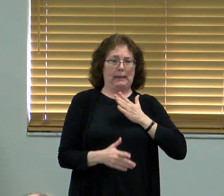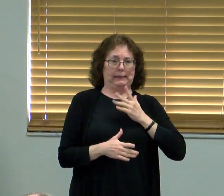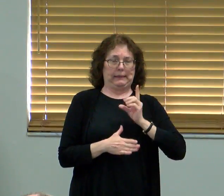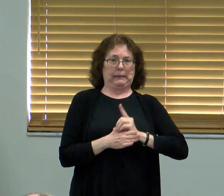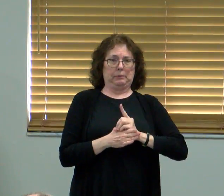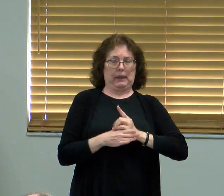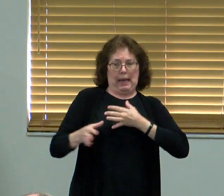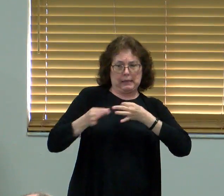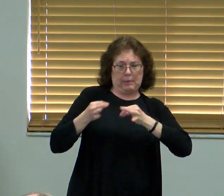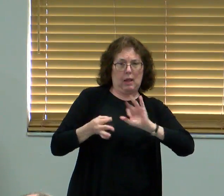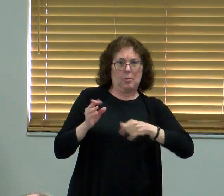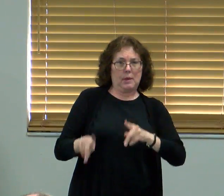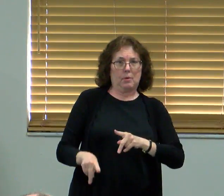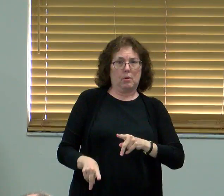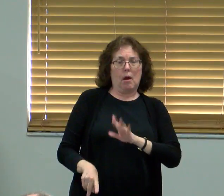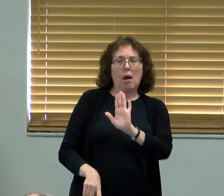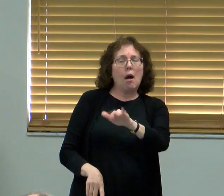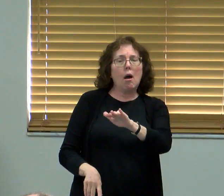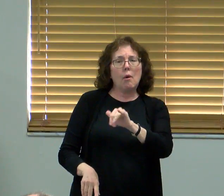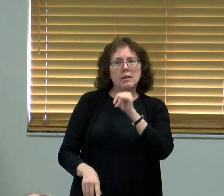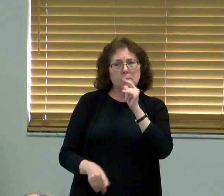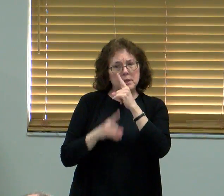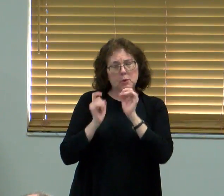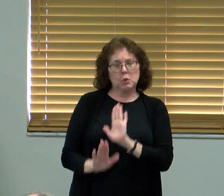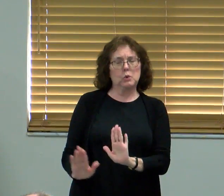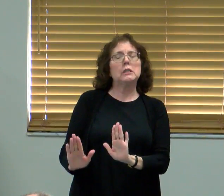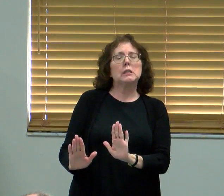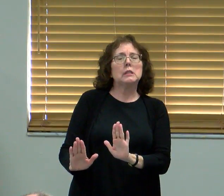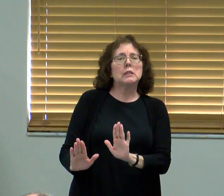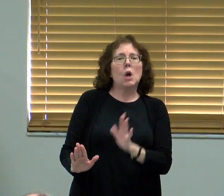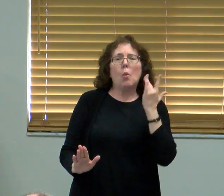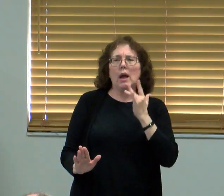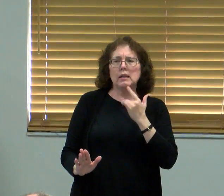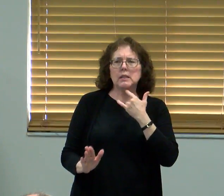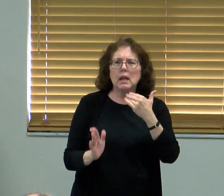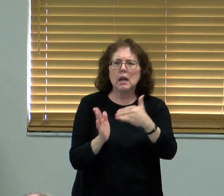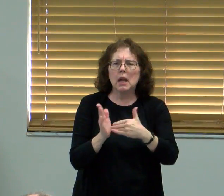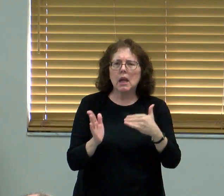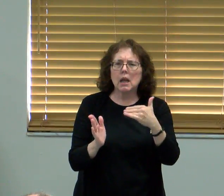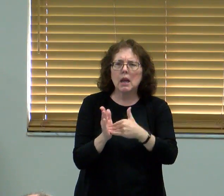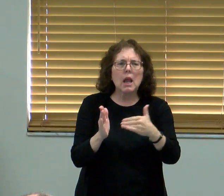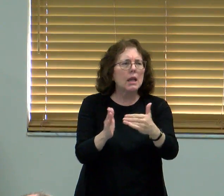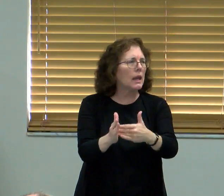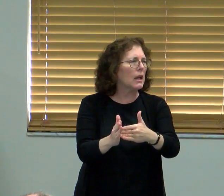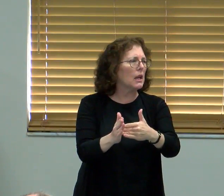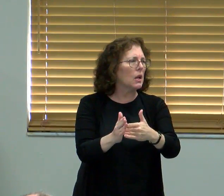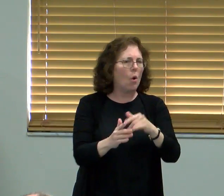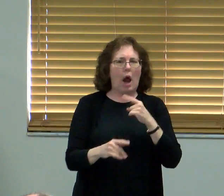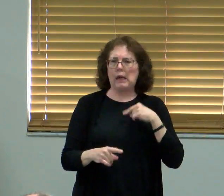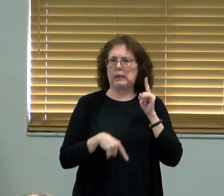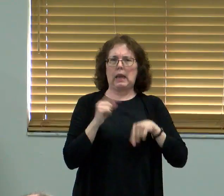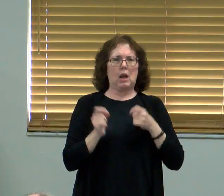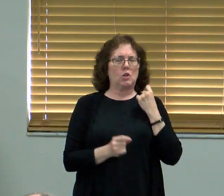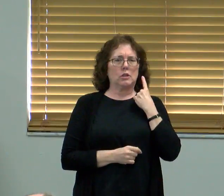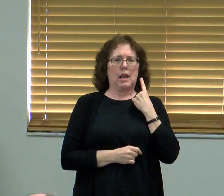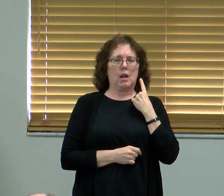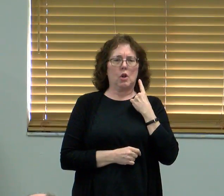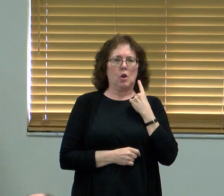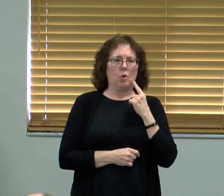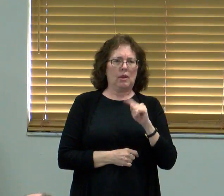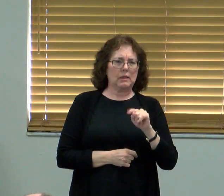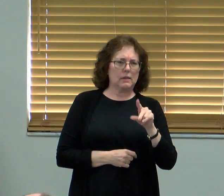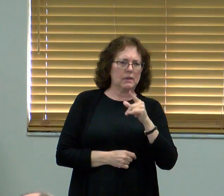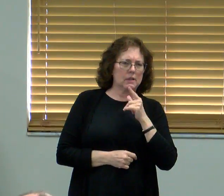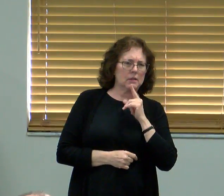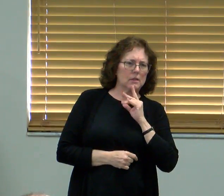and explaining to others that you don't mean to be rude, or why they need to repeat themselves, or why you can't understand what the newscaster is saying